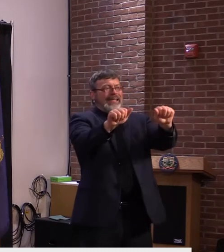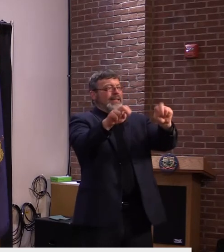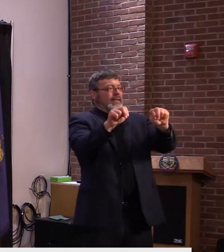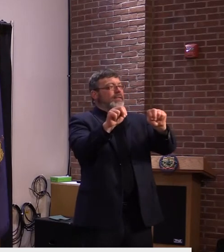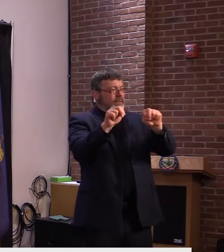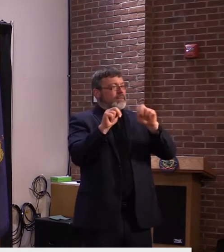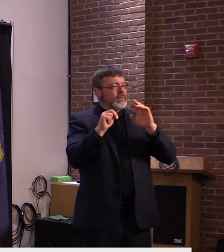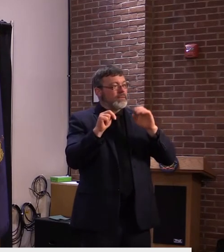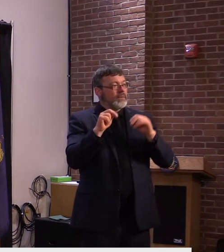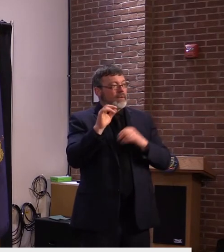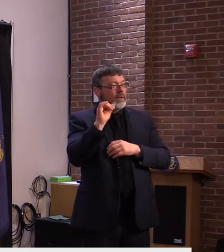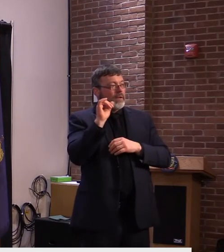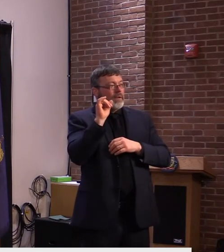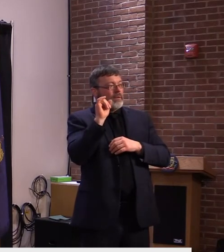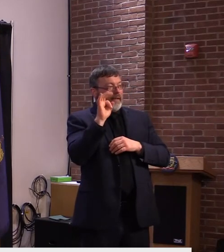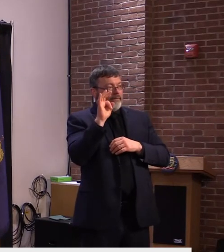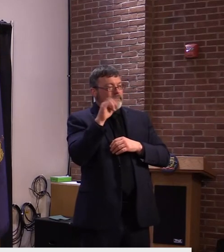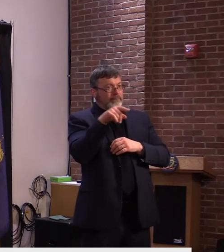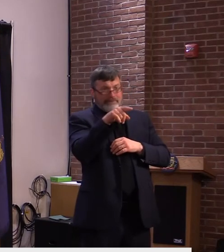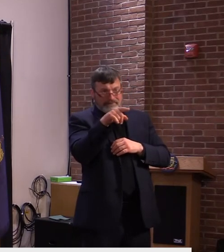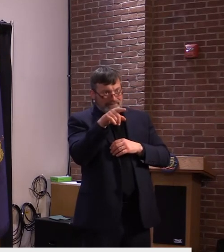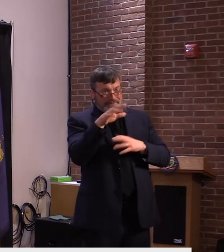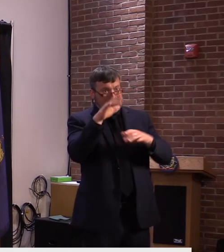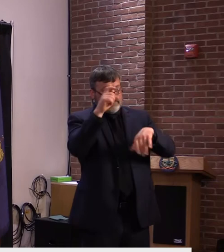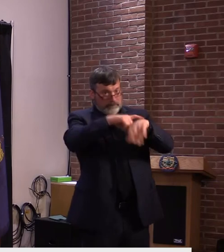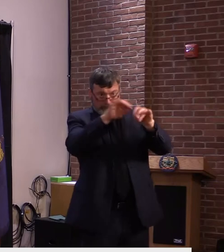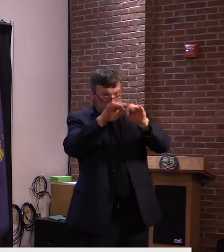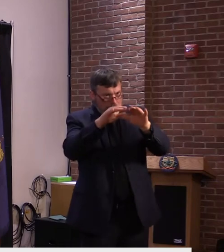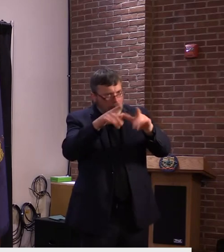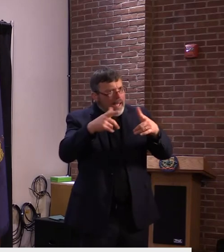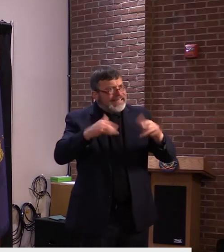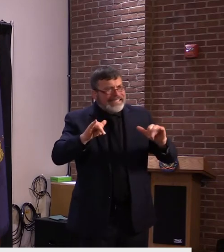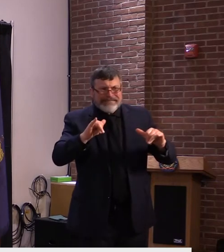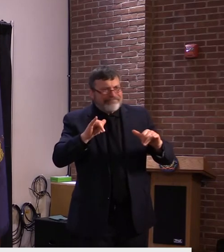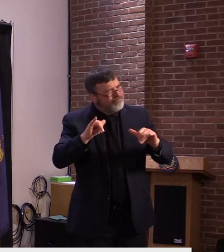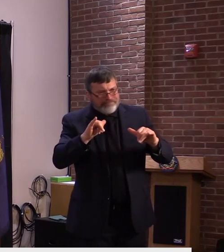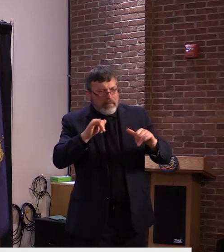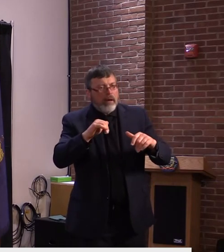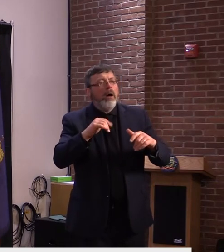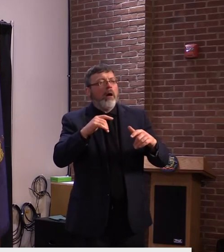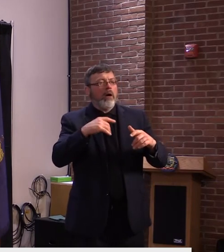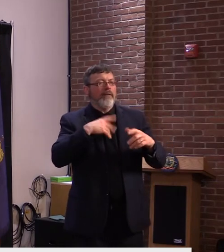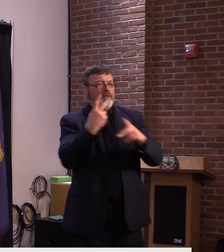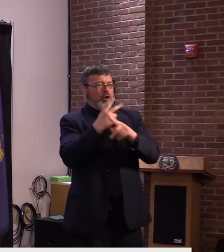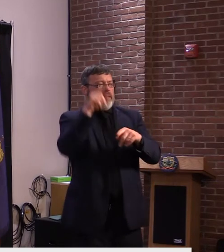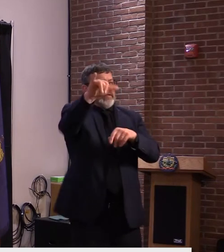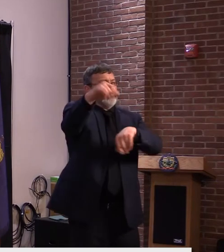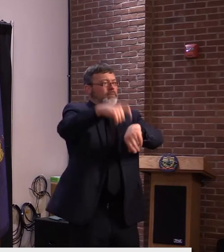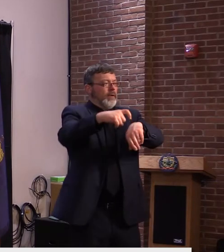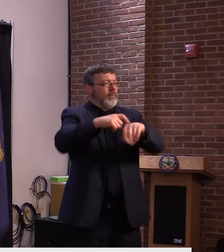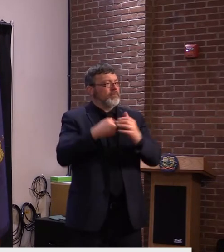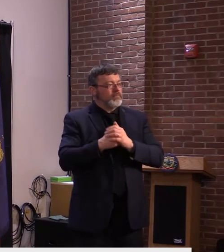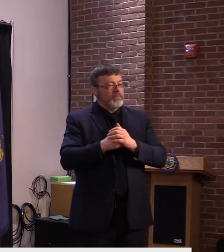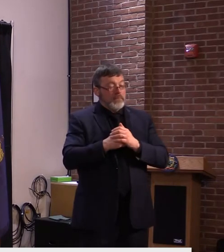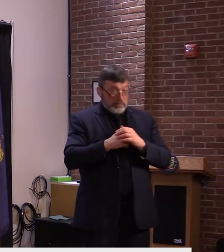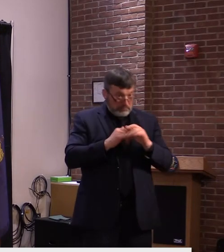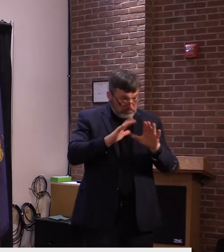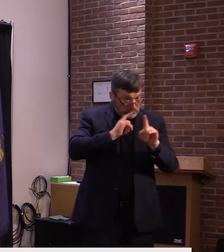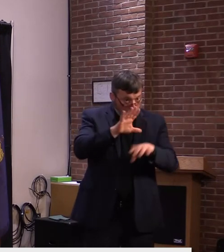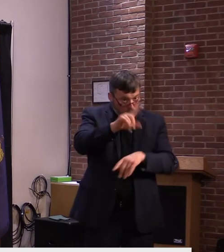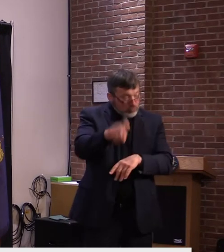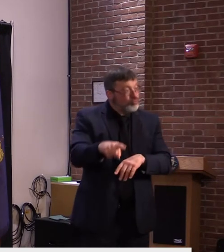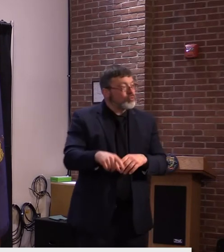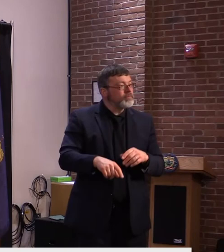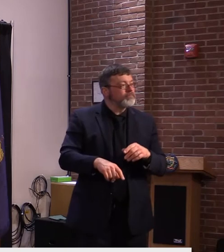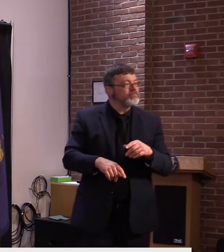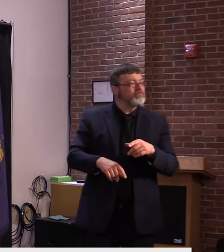answer your question? Yes, I'm just wondering, June, if there's been any pushback